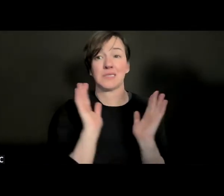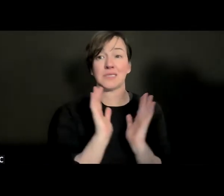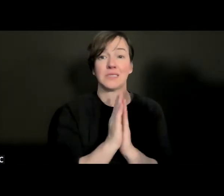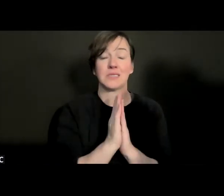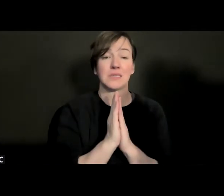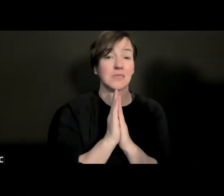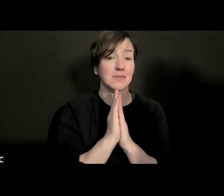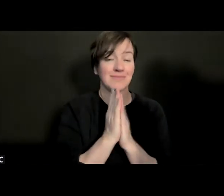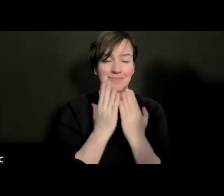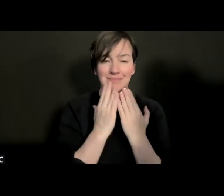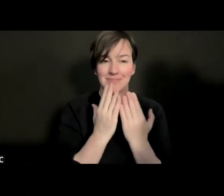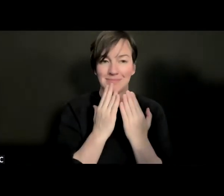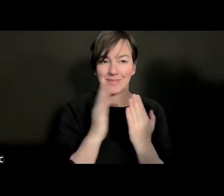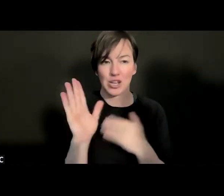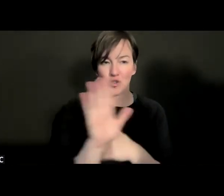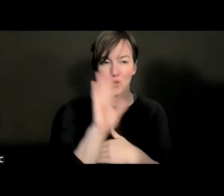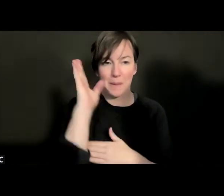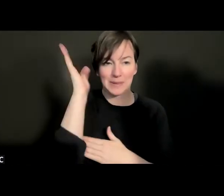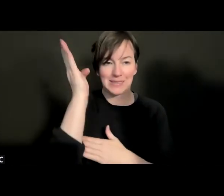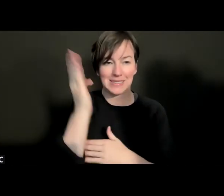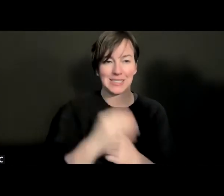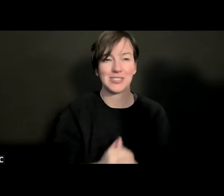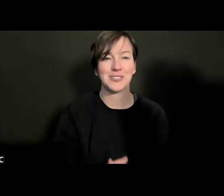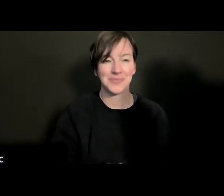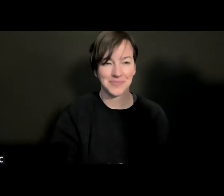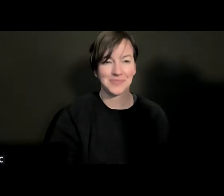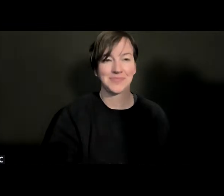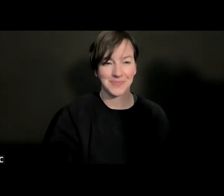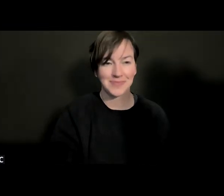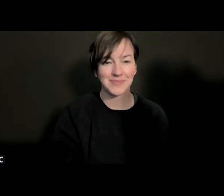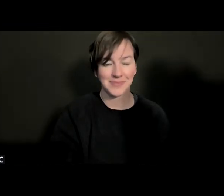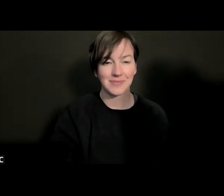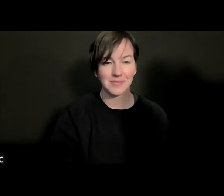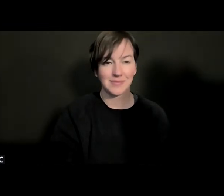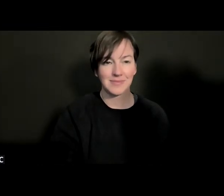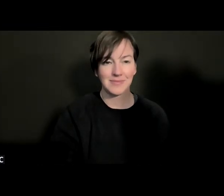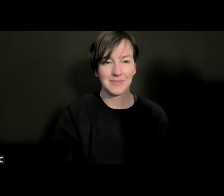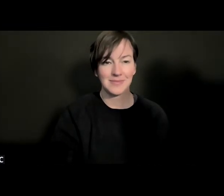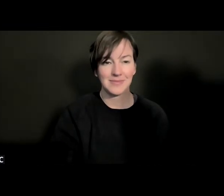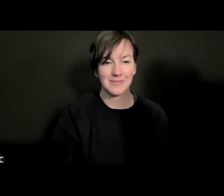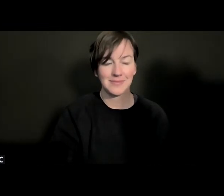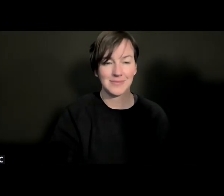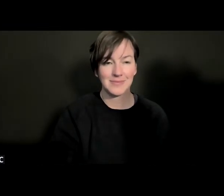Well, thank you for your presentation. Thank you. Thank you.